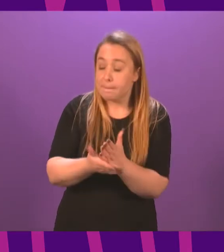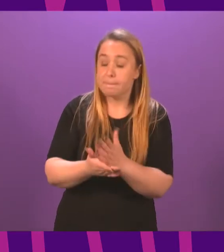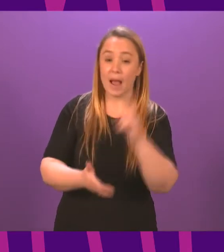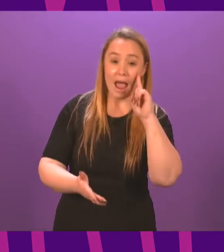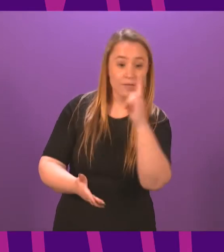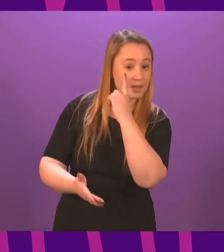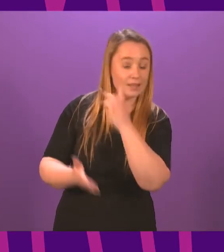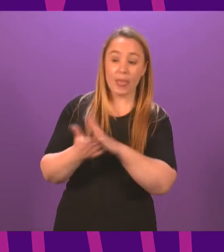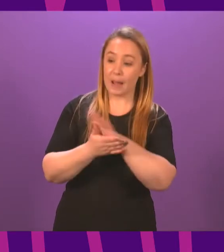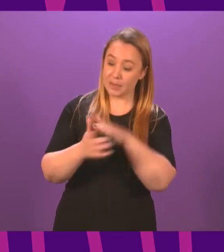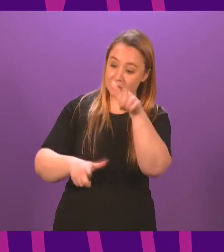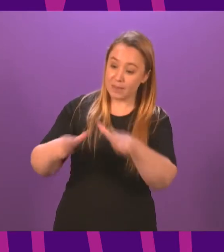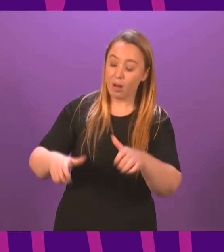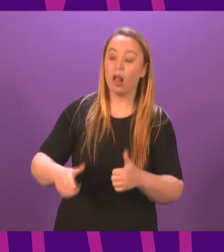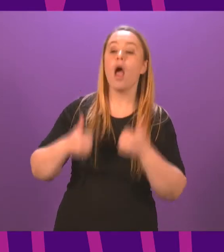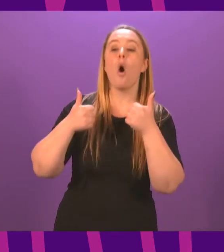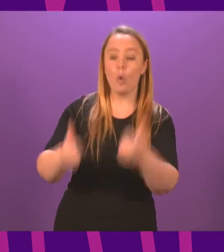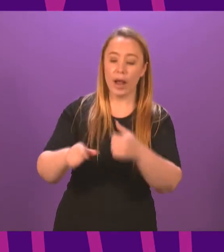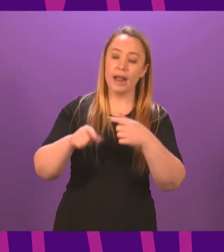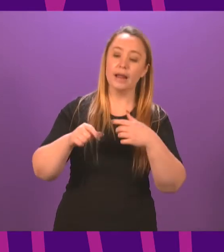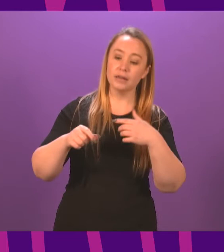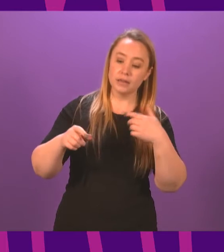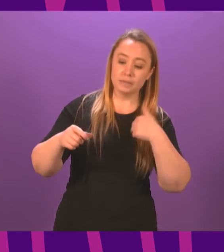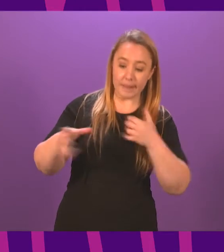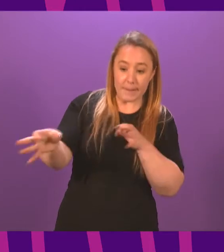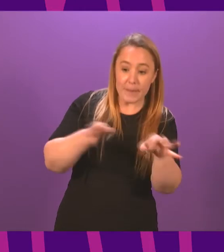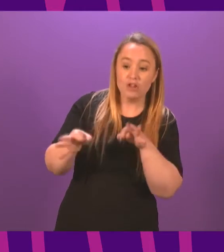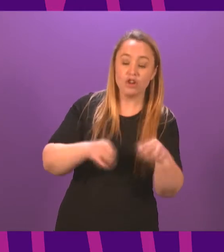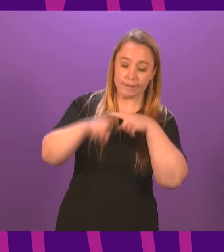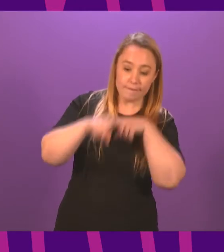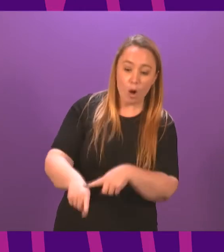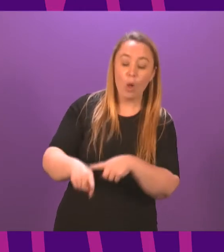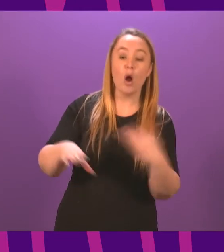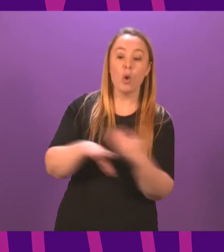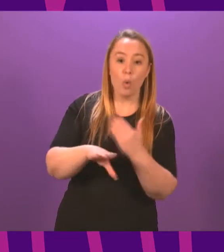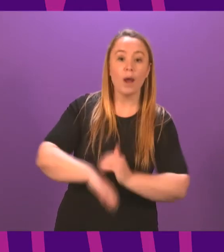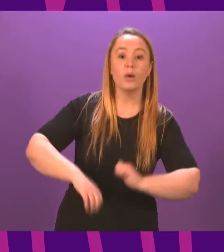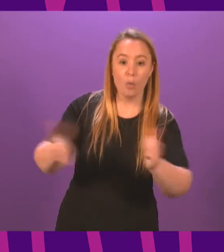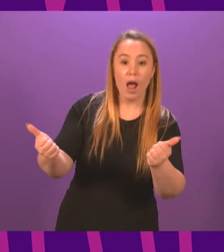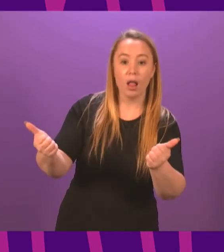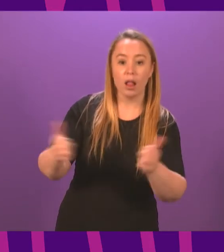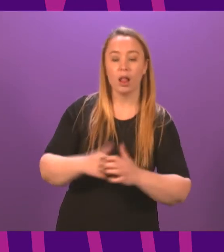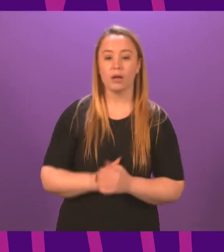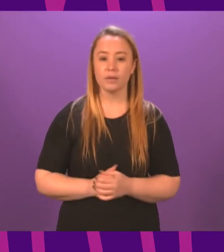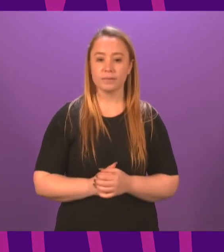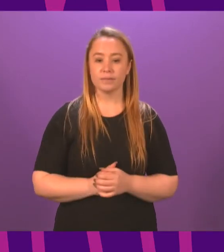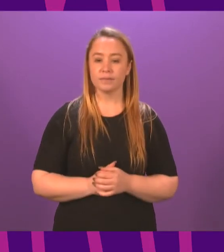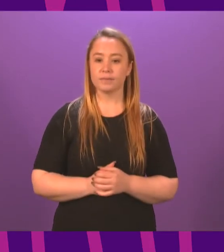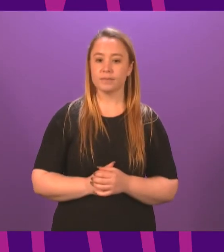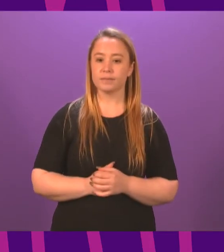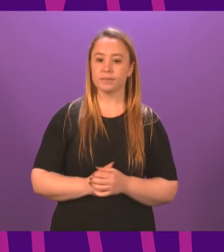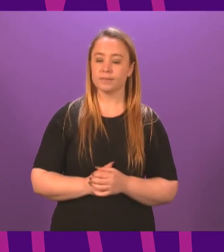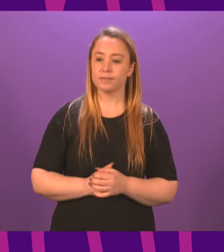persuade people, that the measures that you are imposing are having the effect that they are claimed to